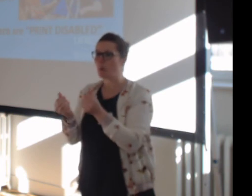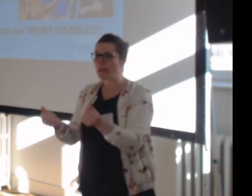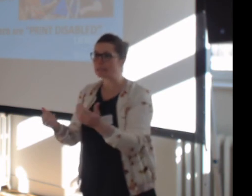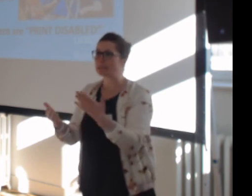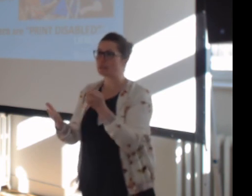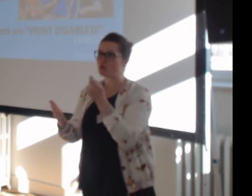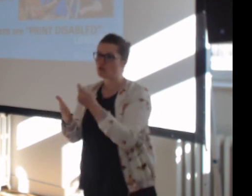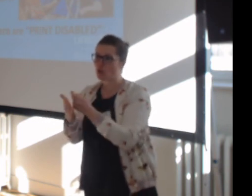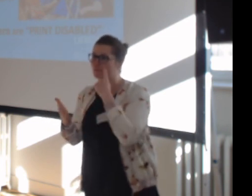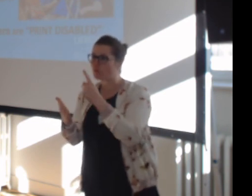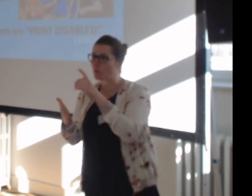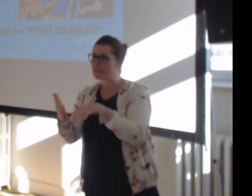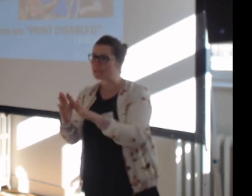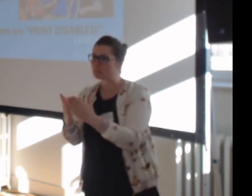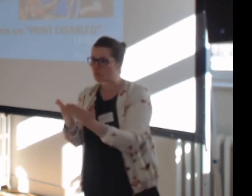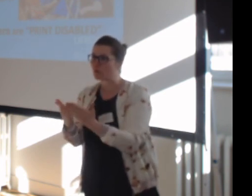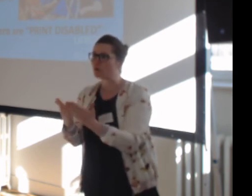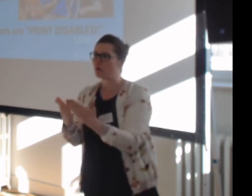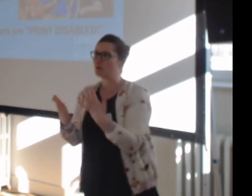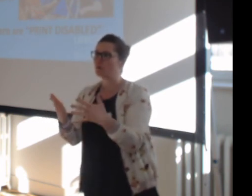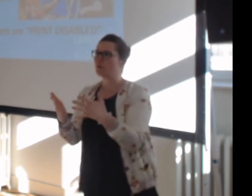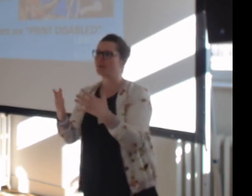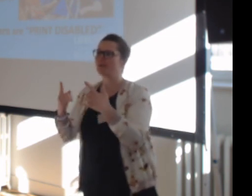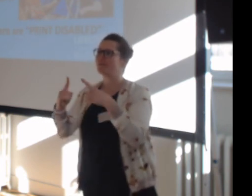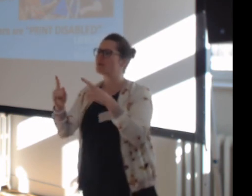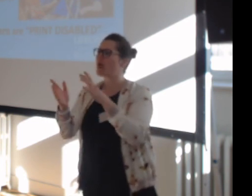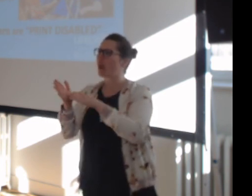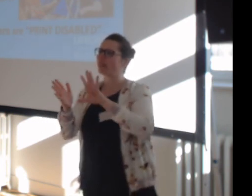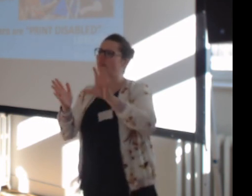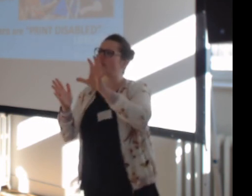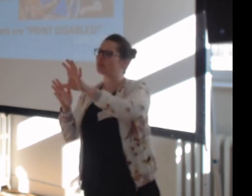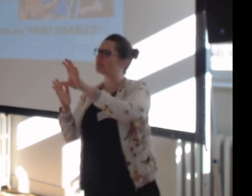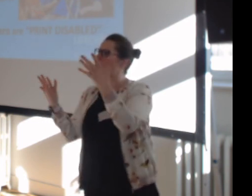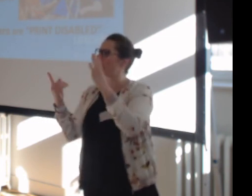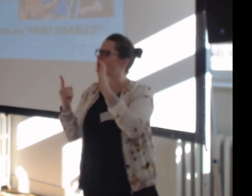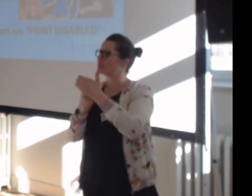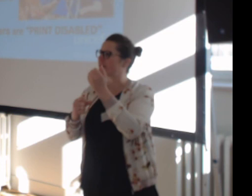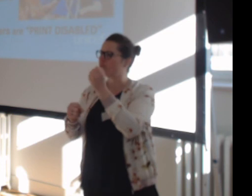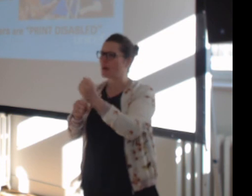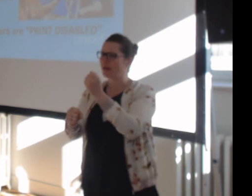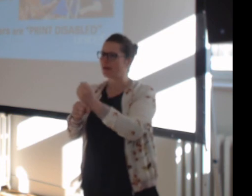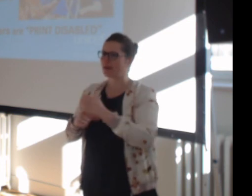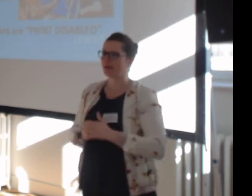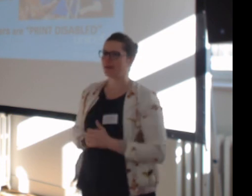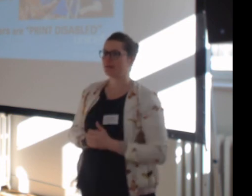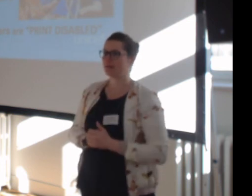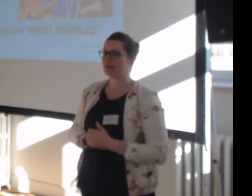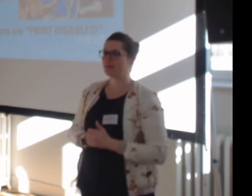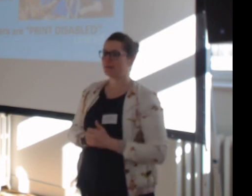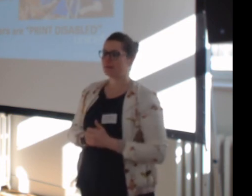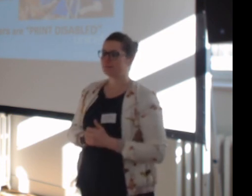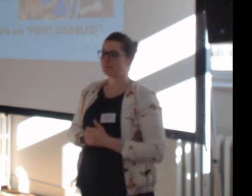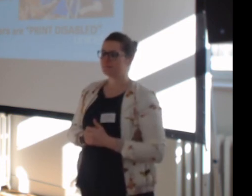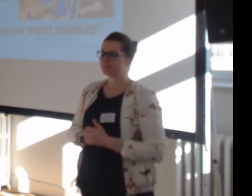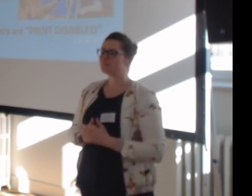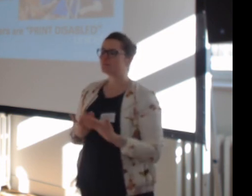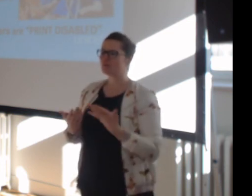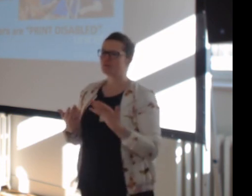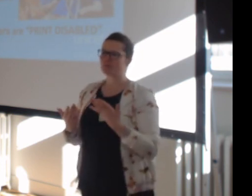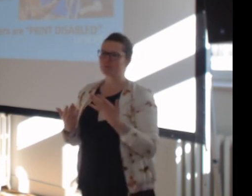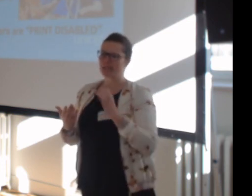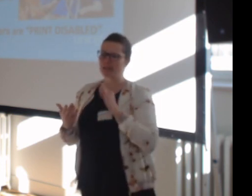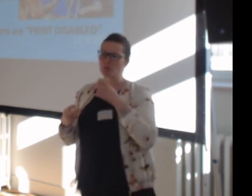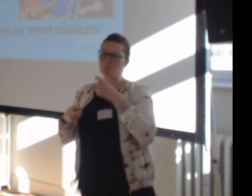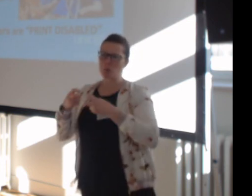quality, the cost of textbooks that exist in the many countries that UNICEF works. And so there are existing issues